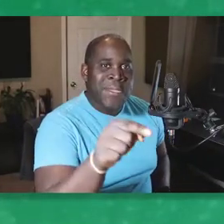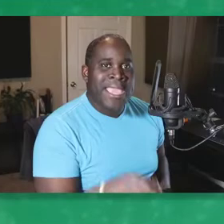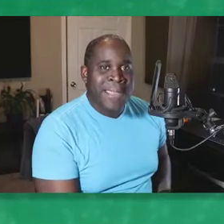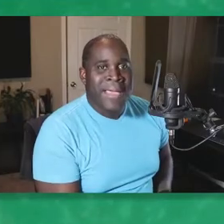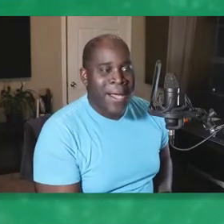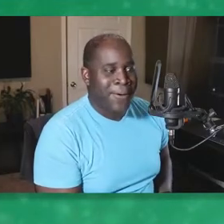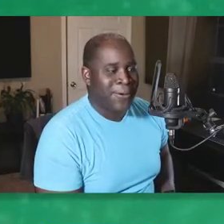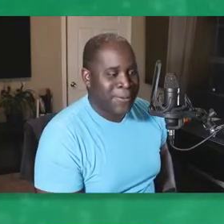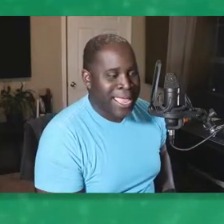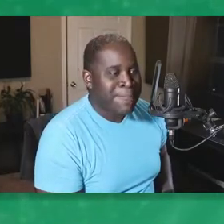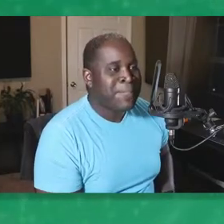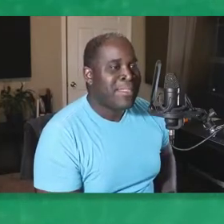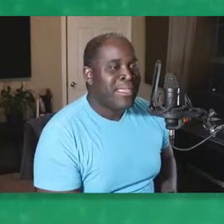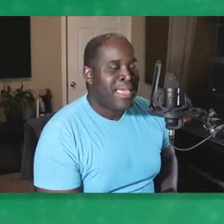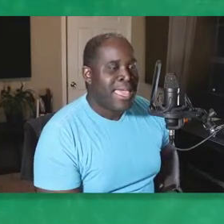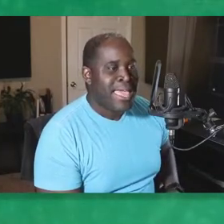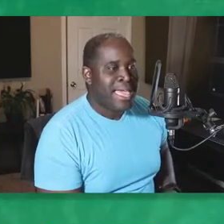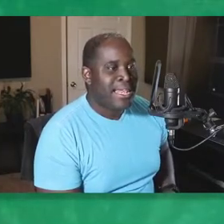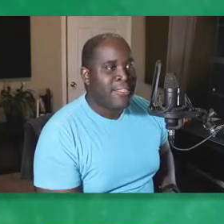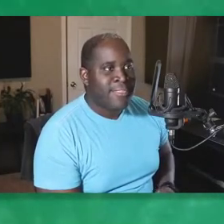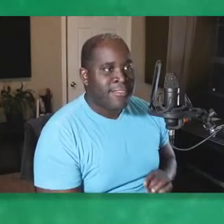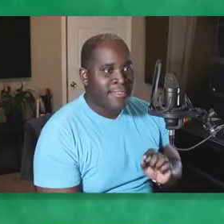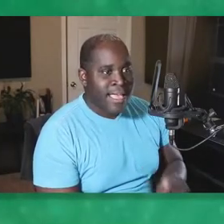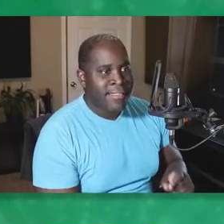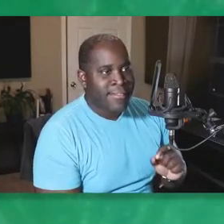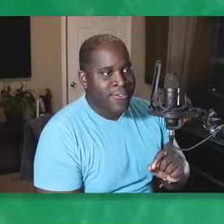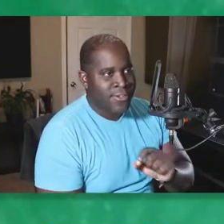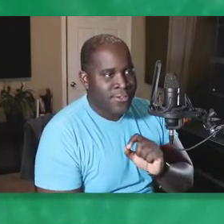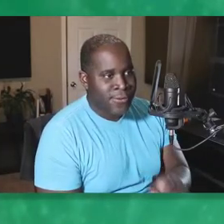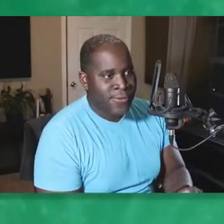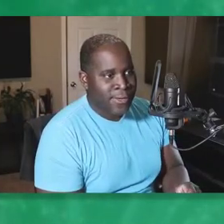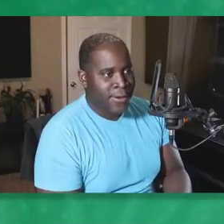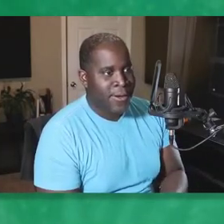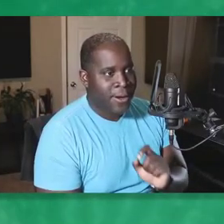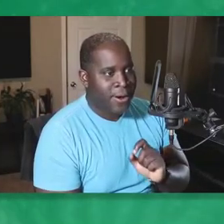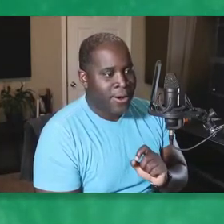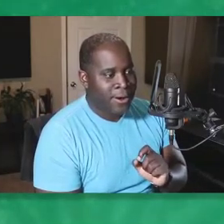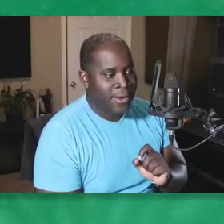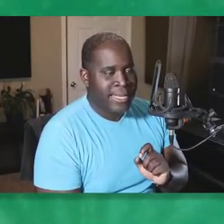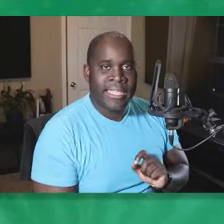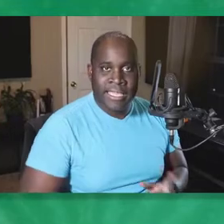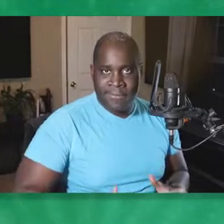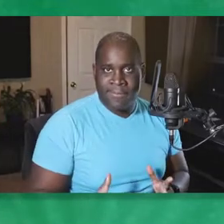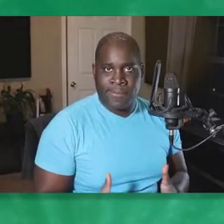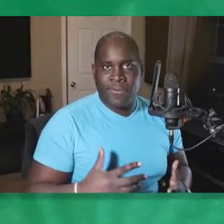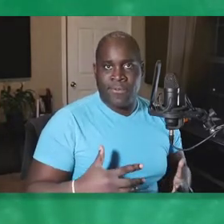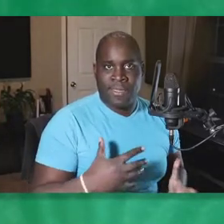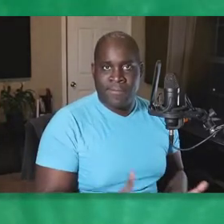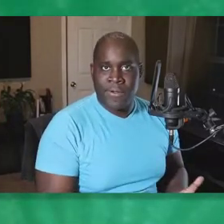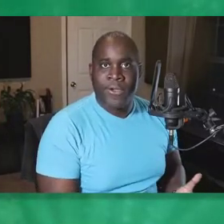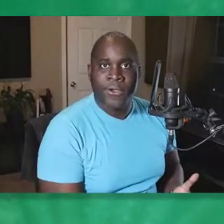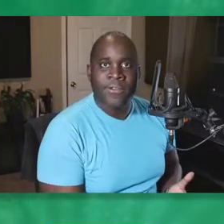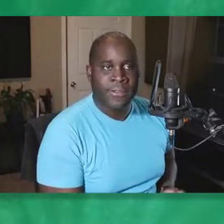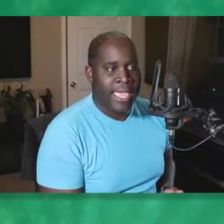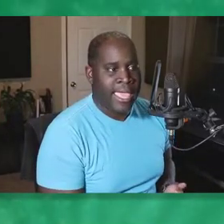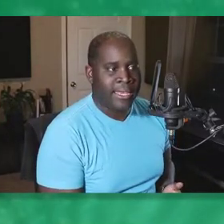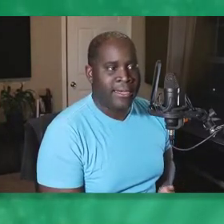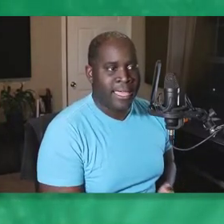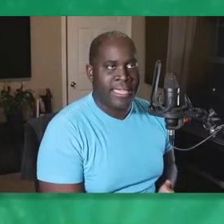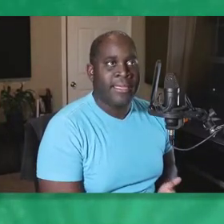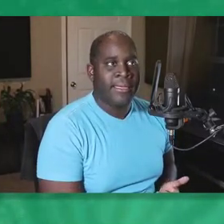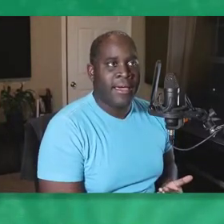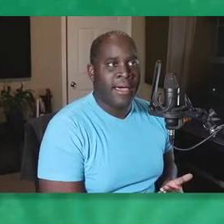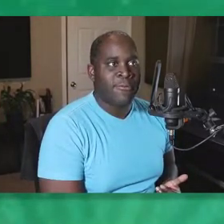that you can gain power, right? And the signs that she's using are indicative of someone who's being very curt